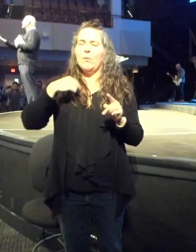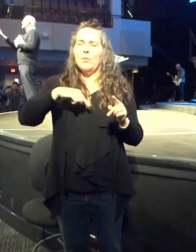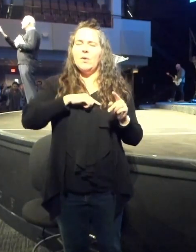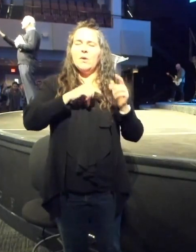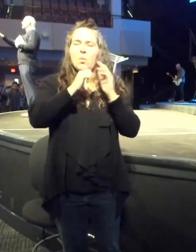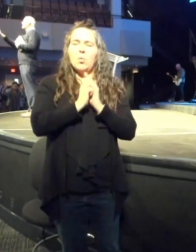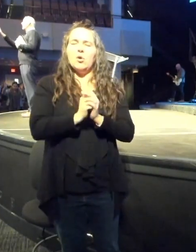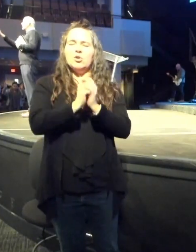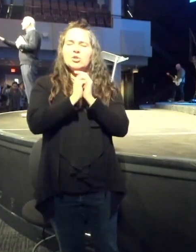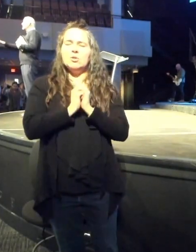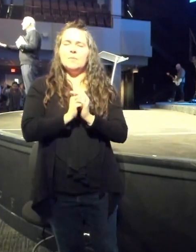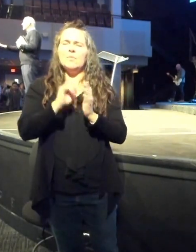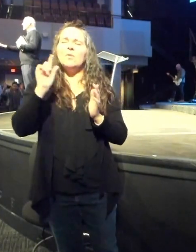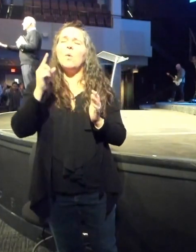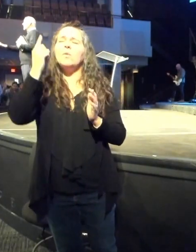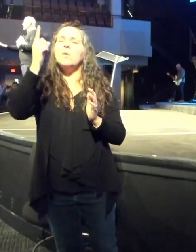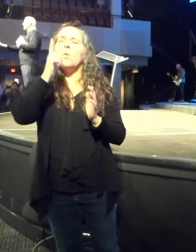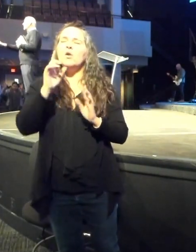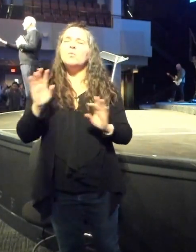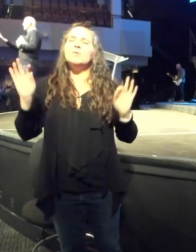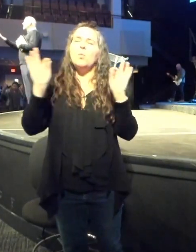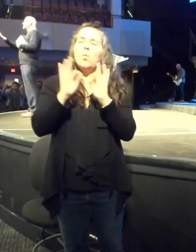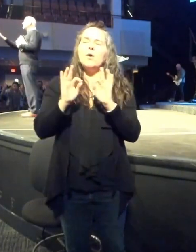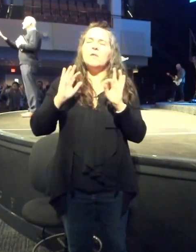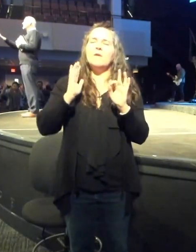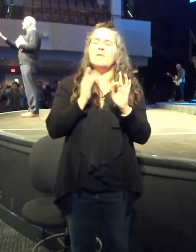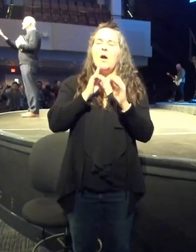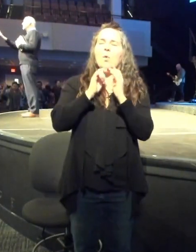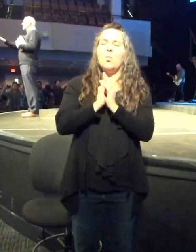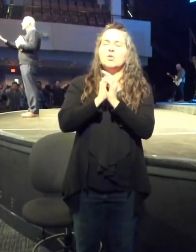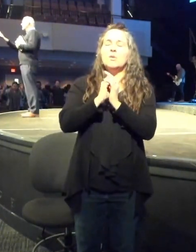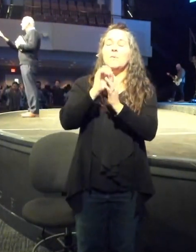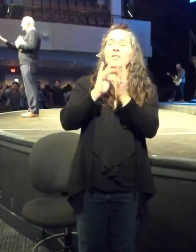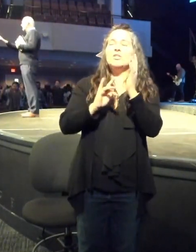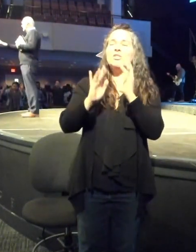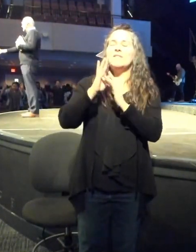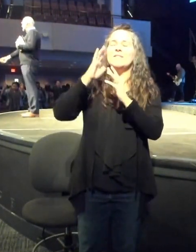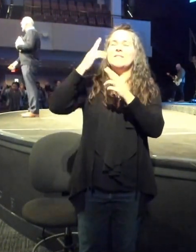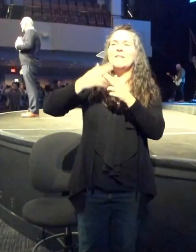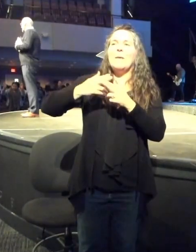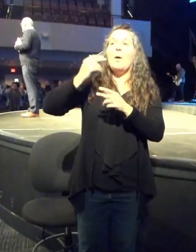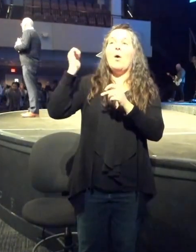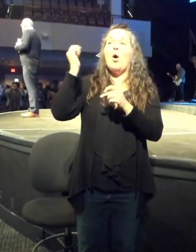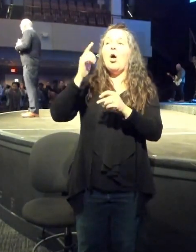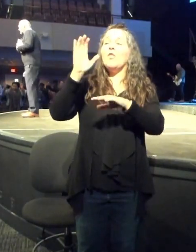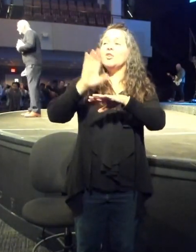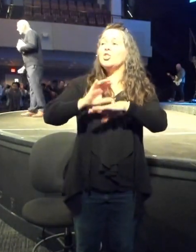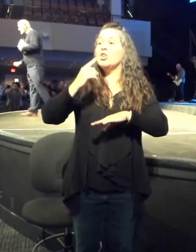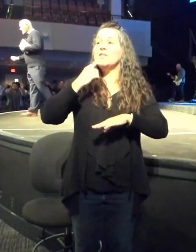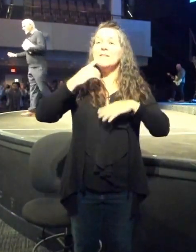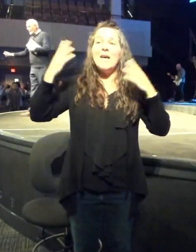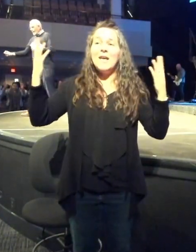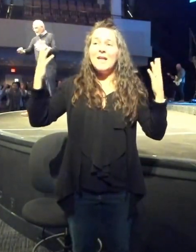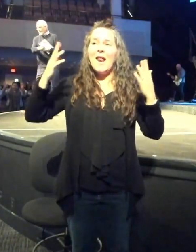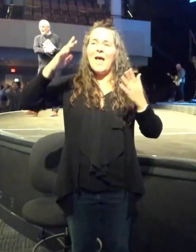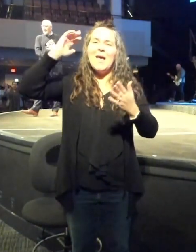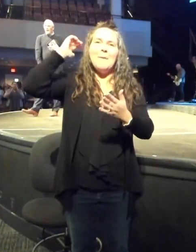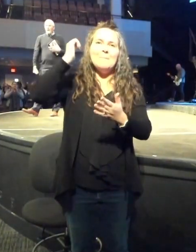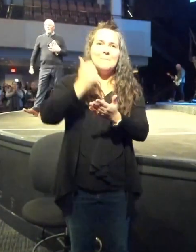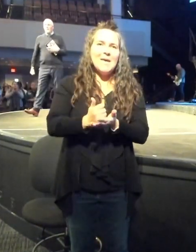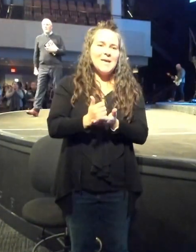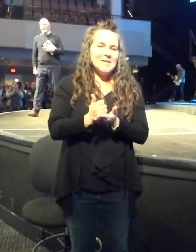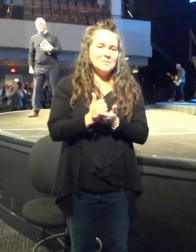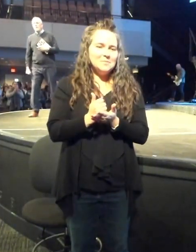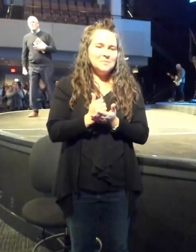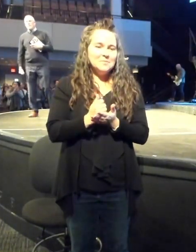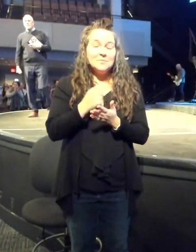one who is worthy of our worship. We praise You in Jesus' wonderful name. And all the church together said, amen.